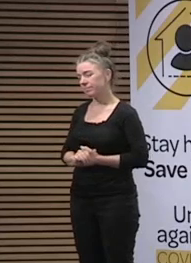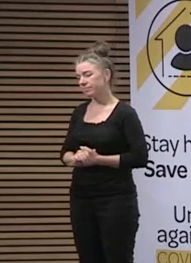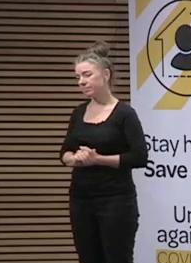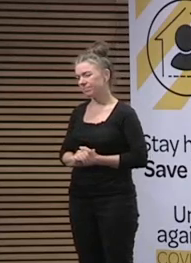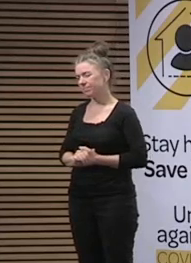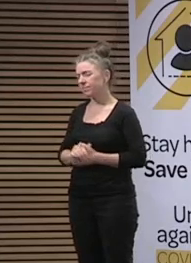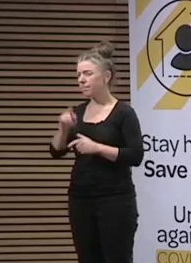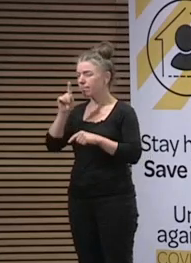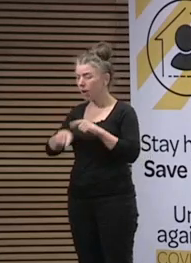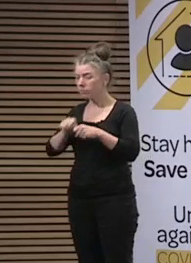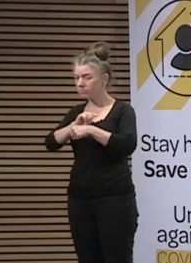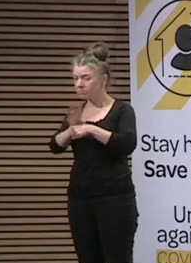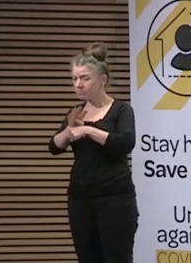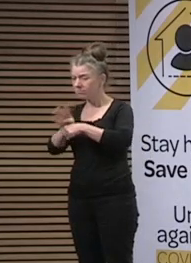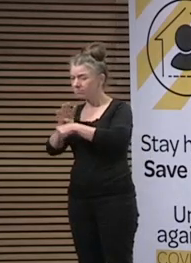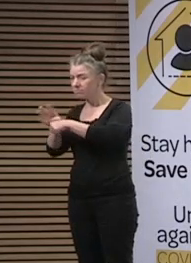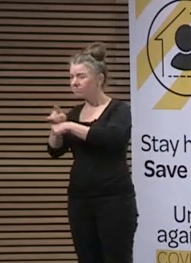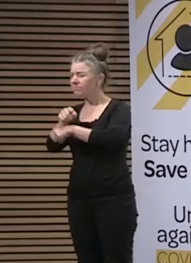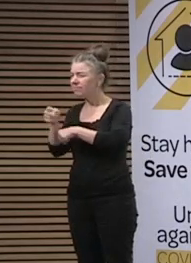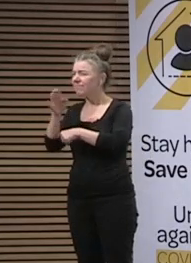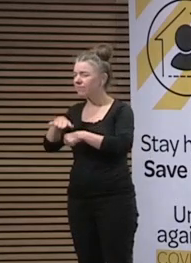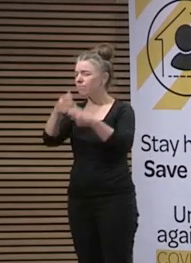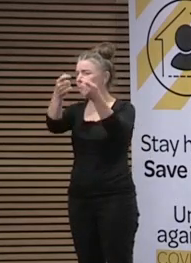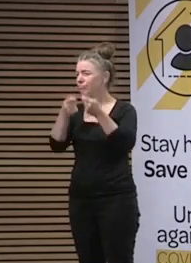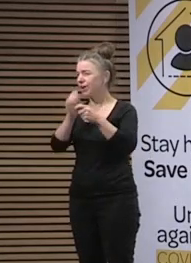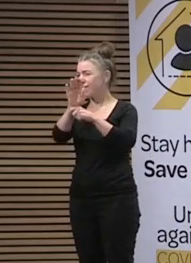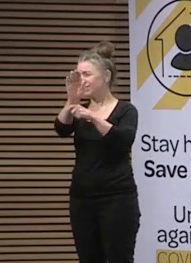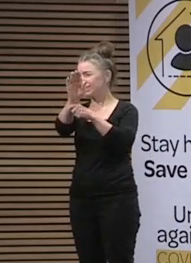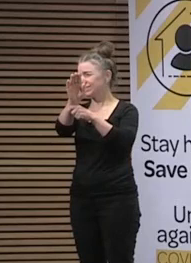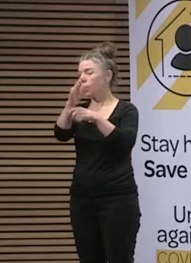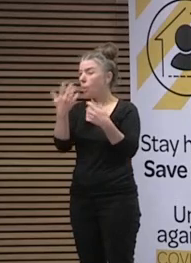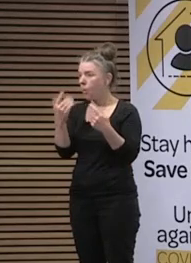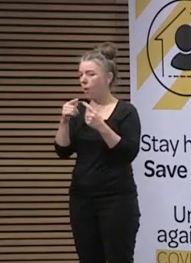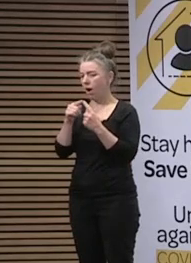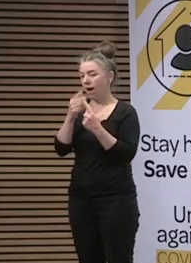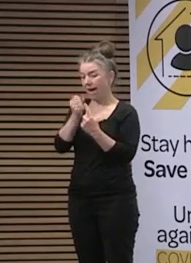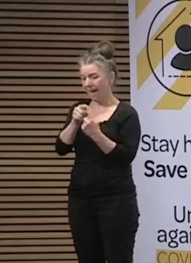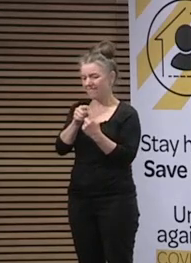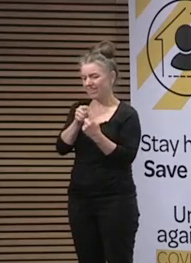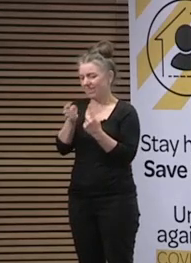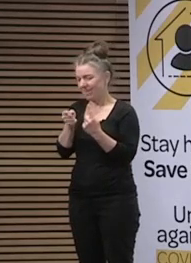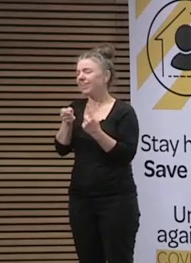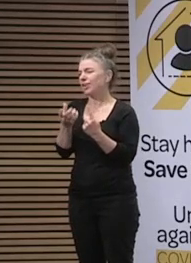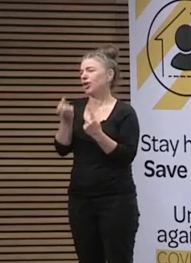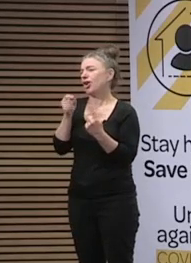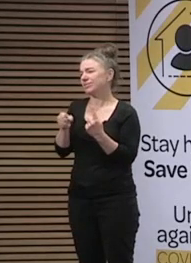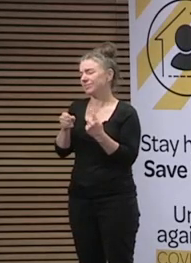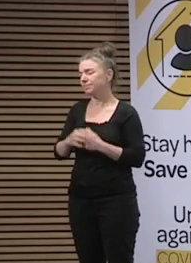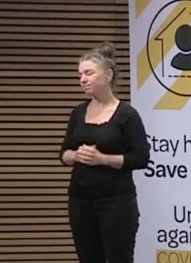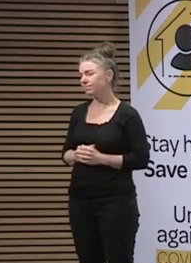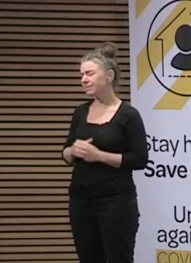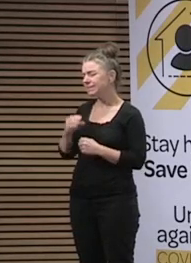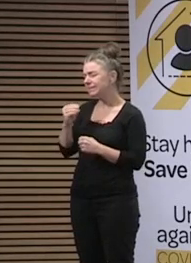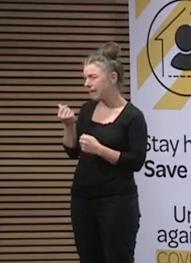link among our cases to overseas travel, as well as links to confirmed cases, and we continue to investigate several